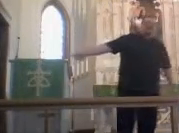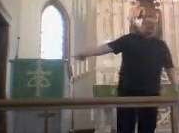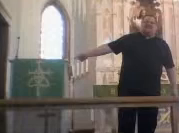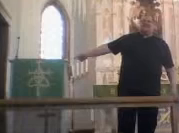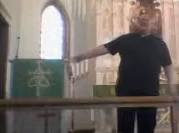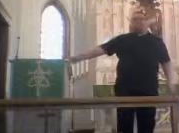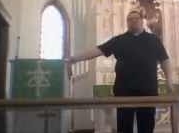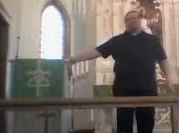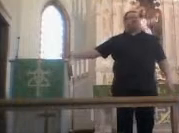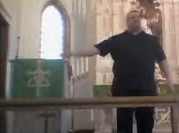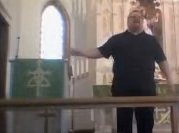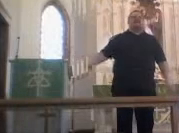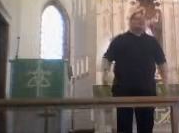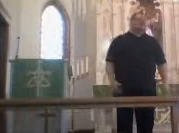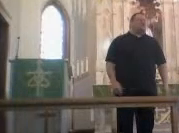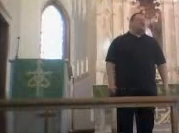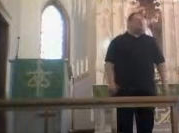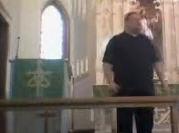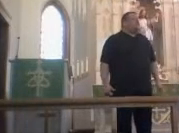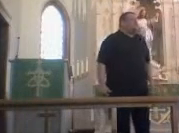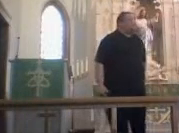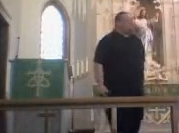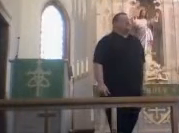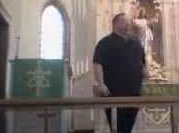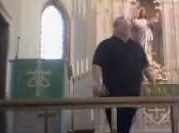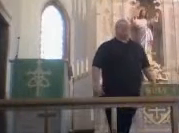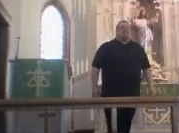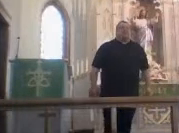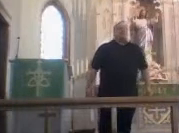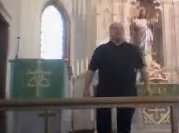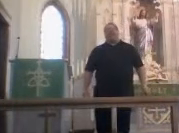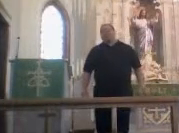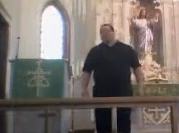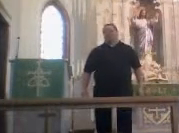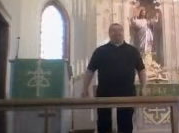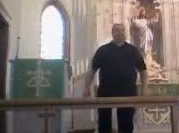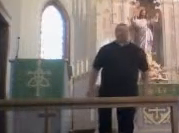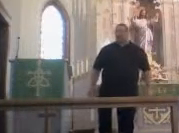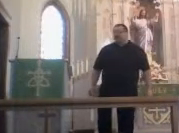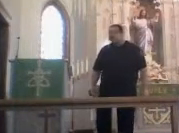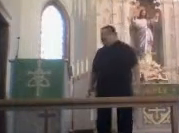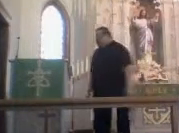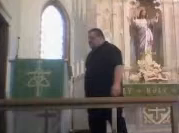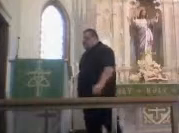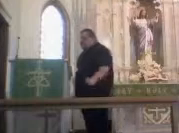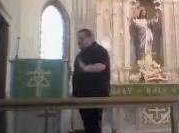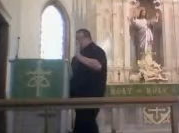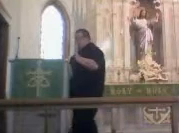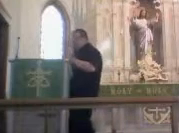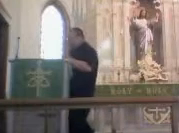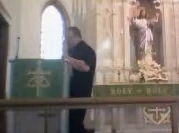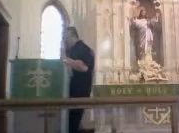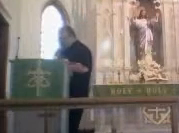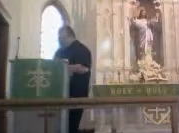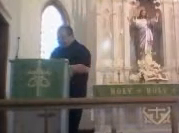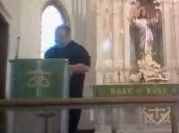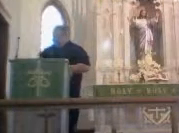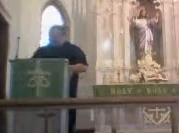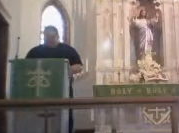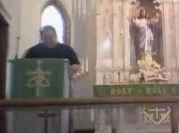Elijah did there? Worst day of his life, what did he do? He took a nap. He laid down and he took a nap. He